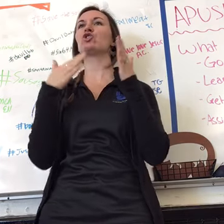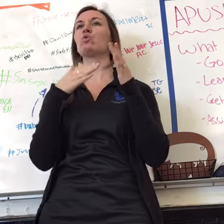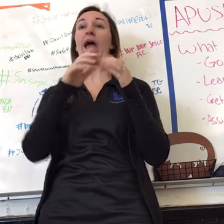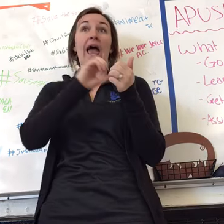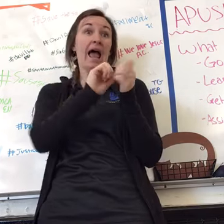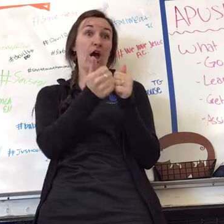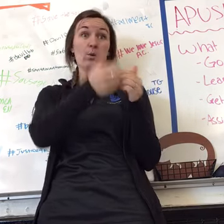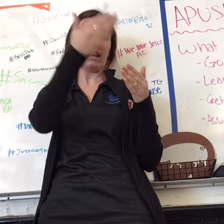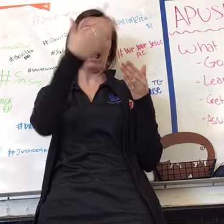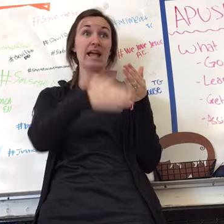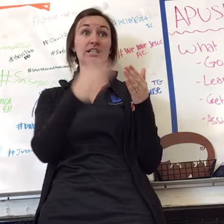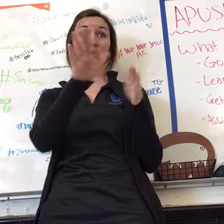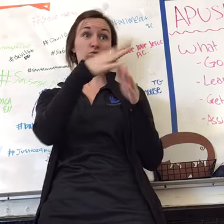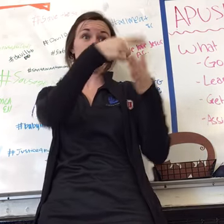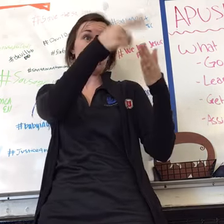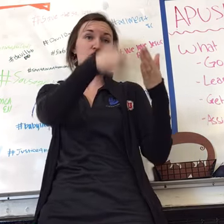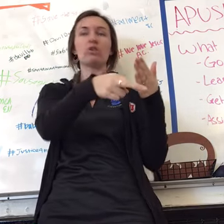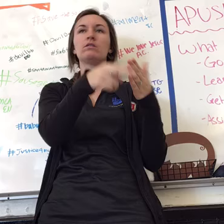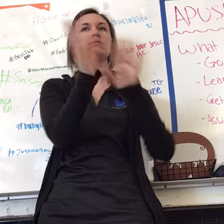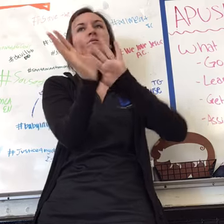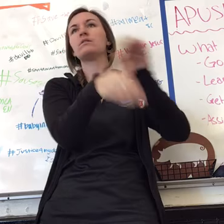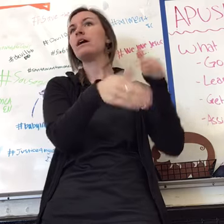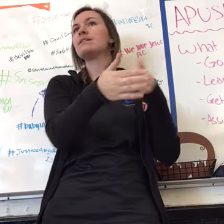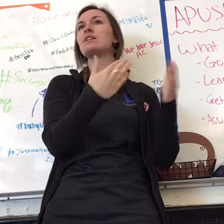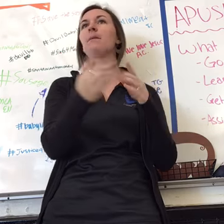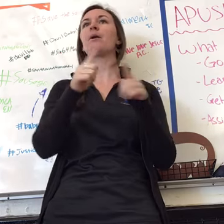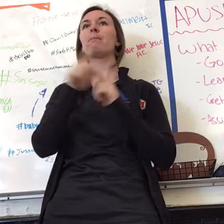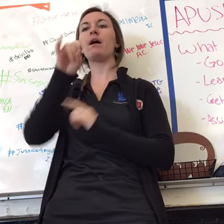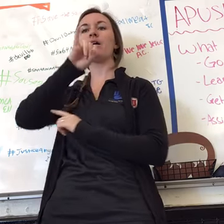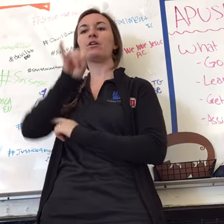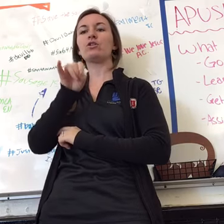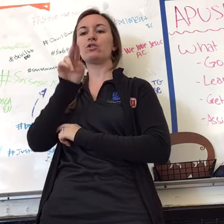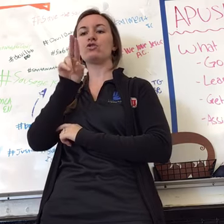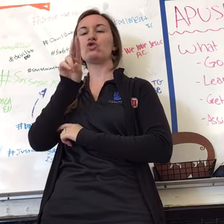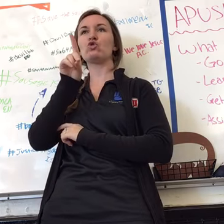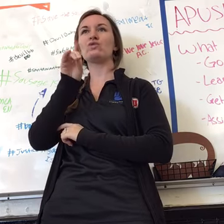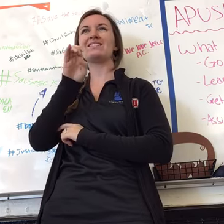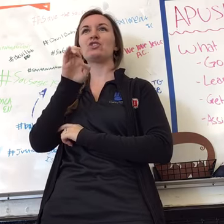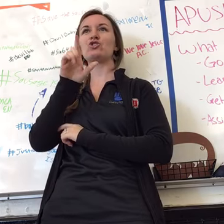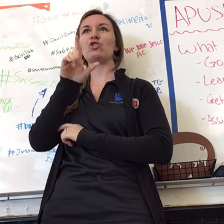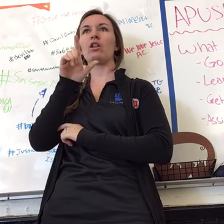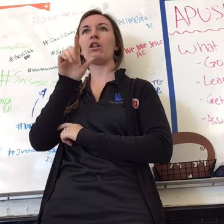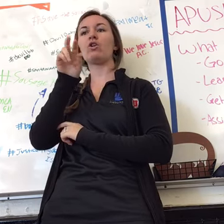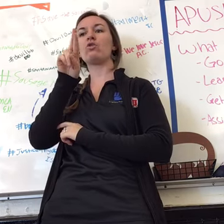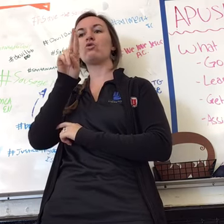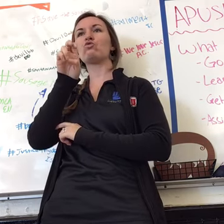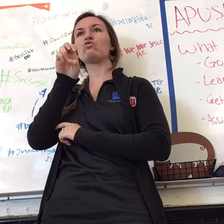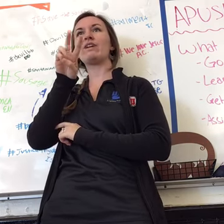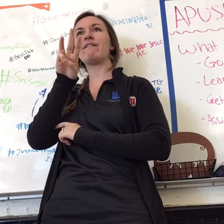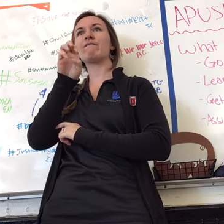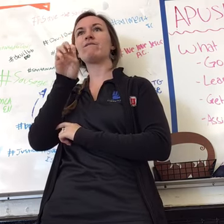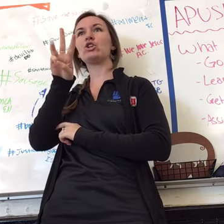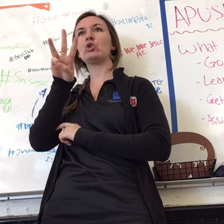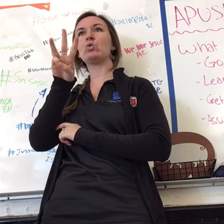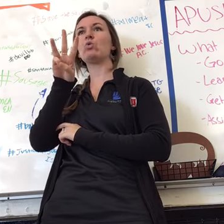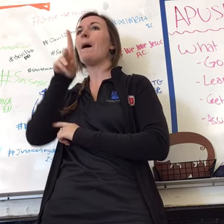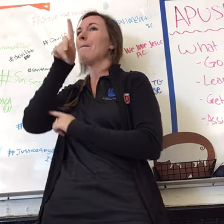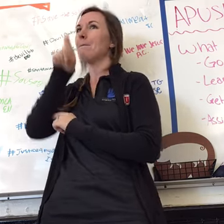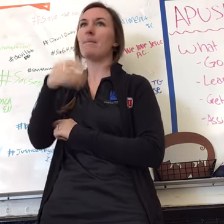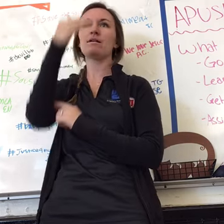What's important is what is known as judicial review, and that is the must-know term, judicial review. Judicial review is the idea that the